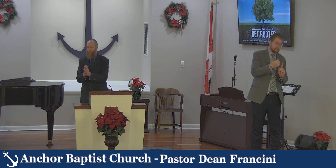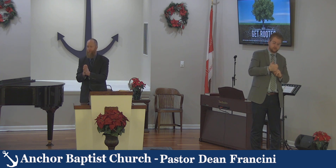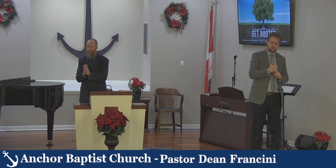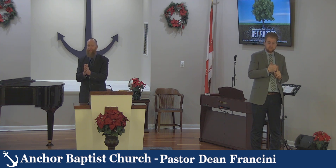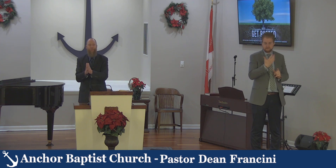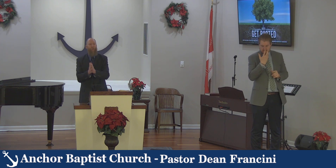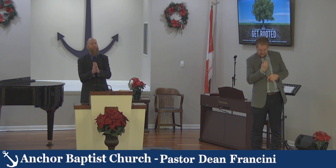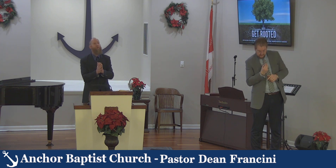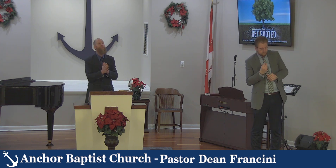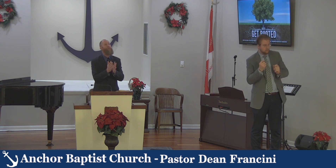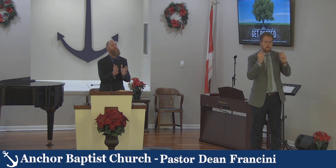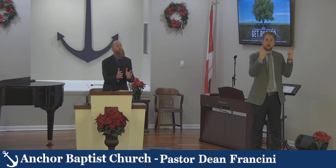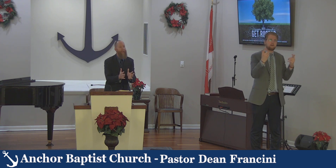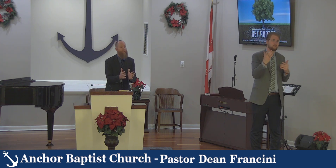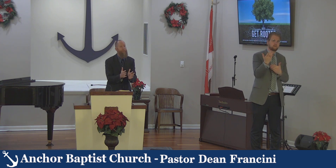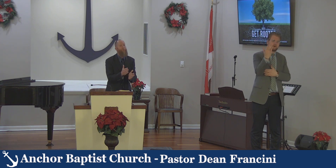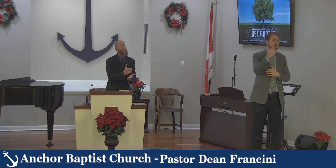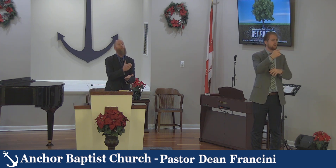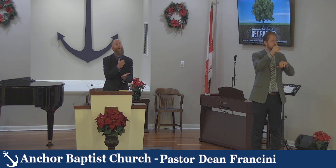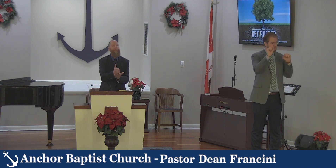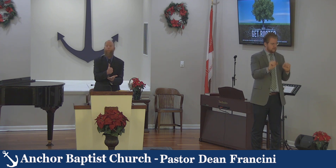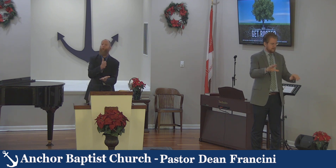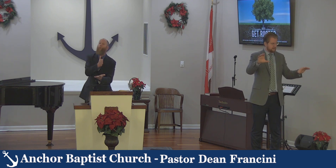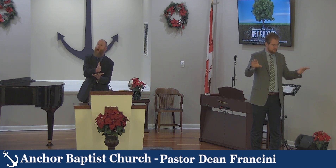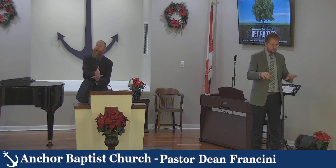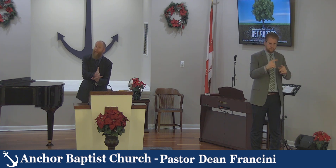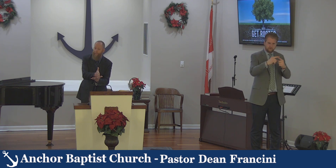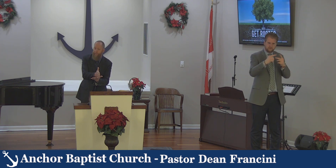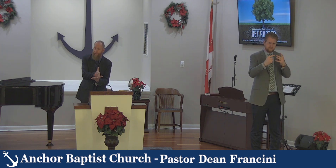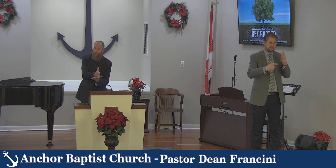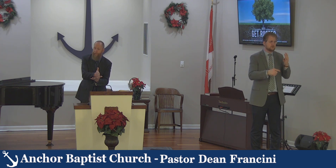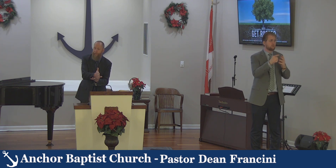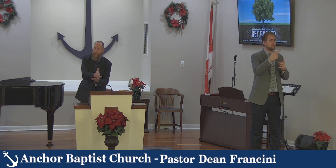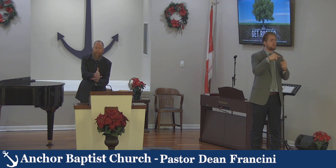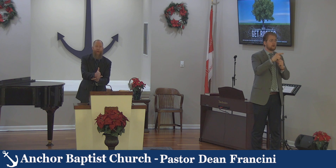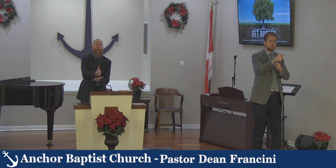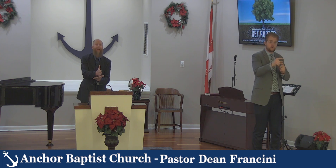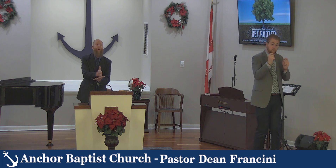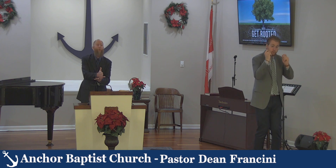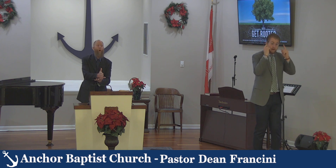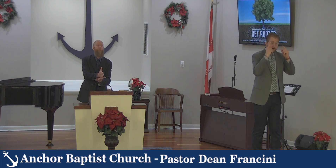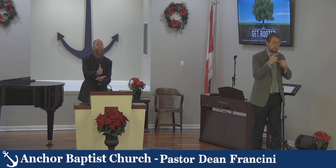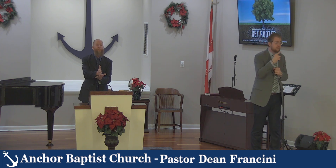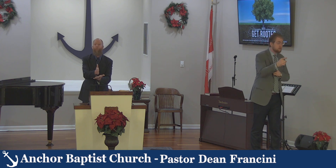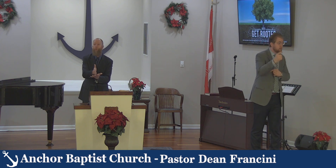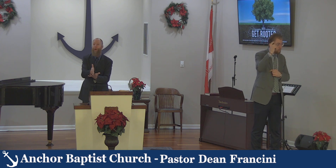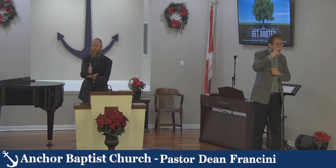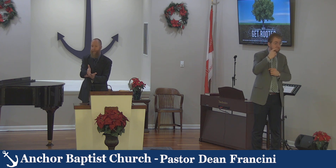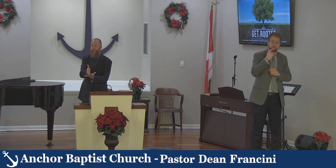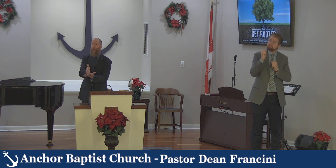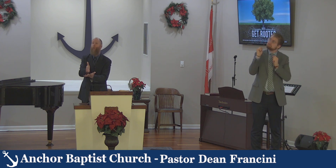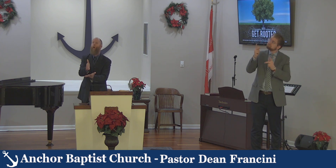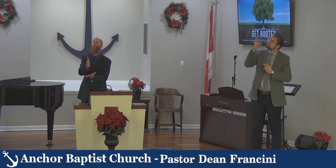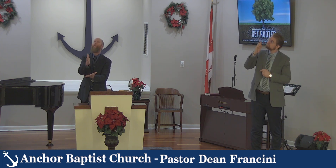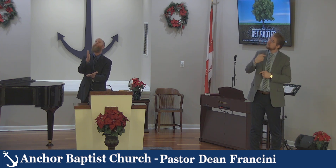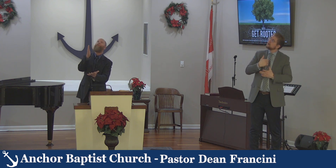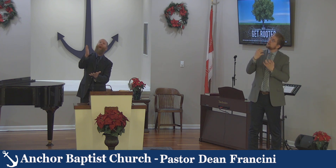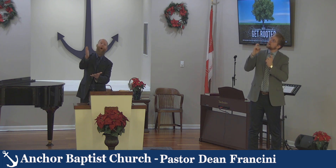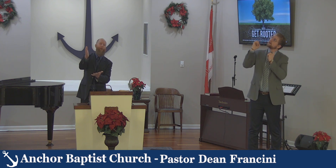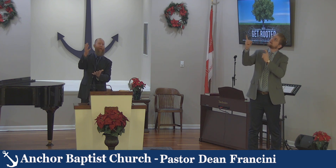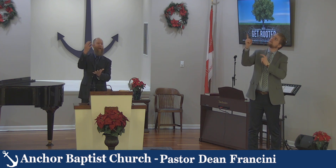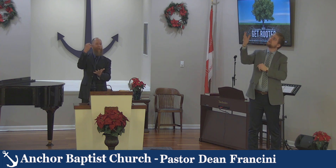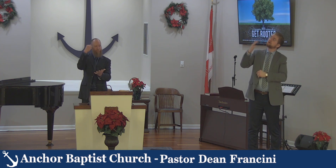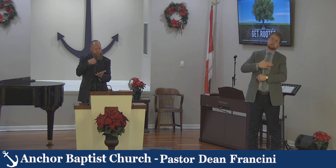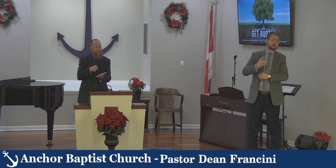the morning. You with me? You can do that so that when you wake up, you're wise and say, okay, God, now I want to give you my day. What wilt